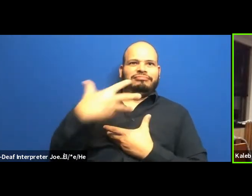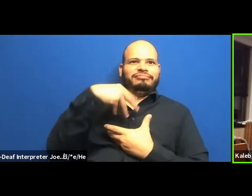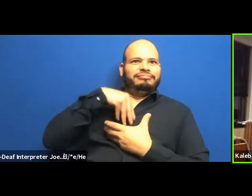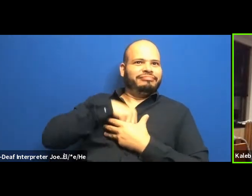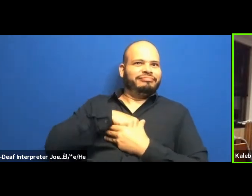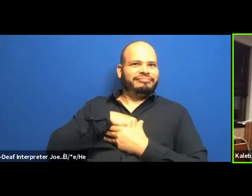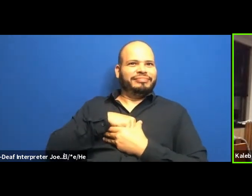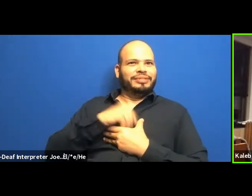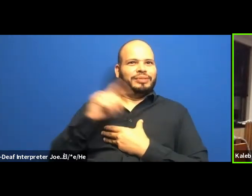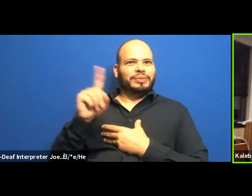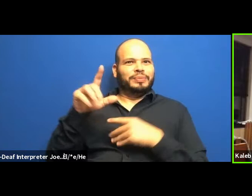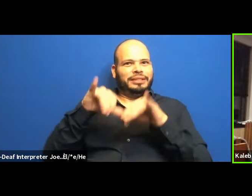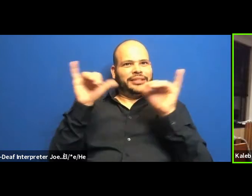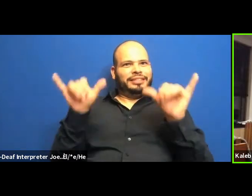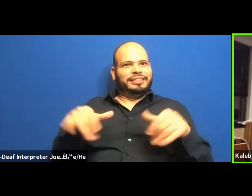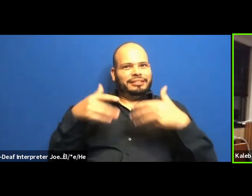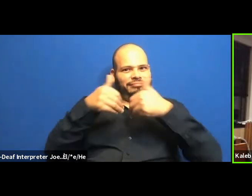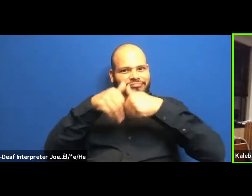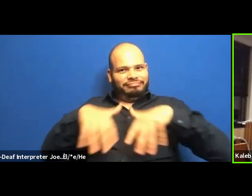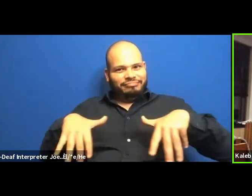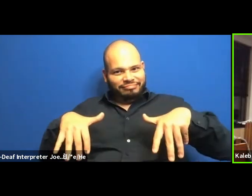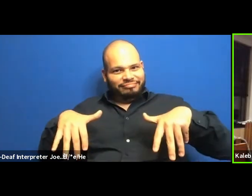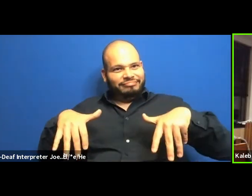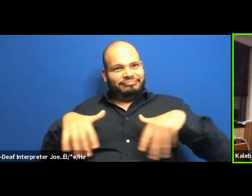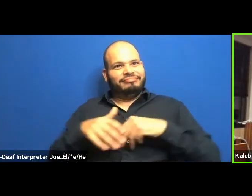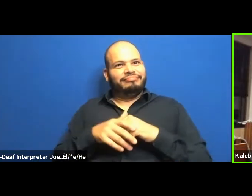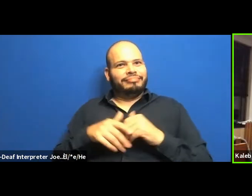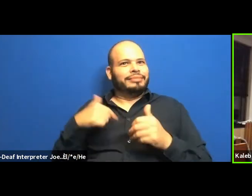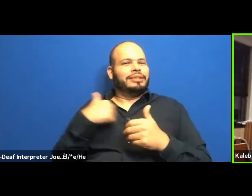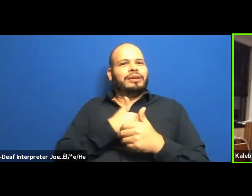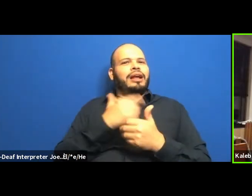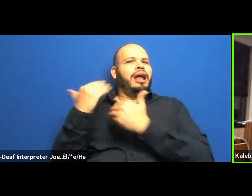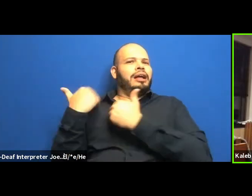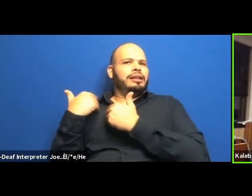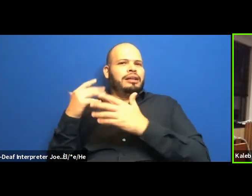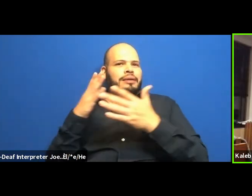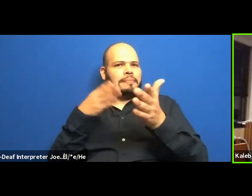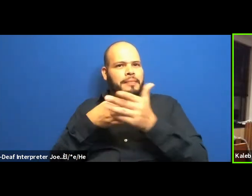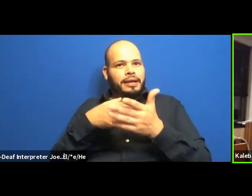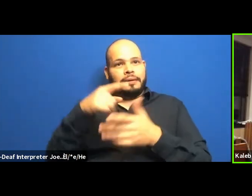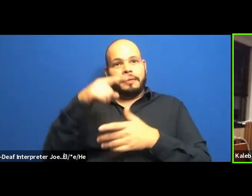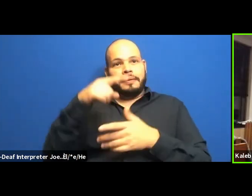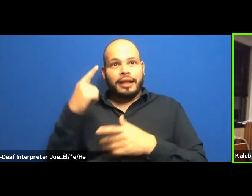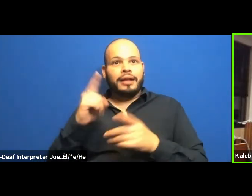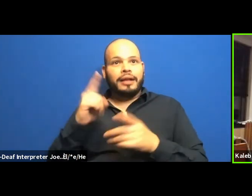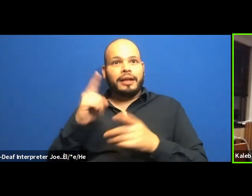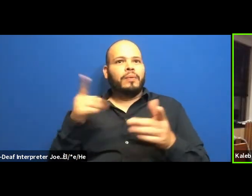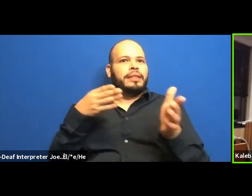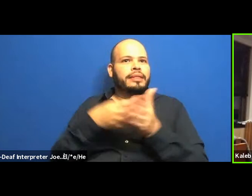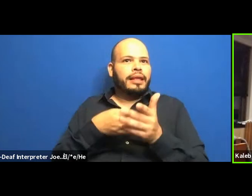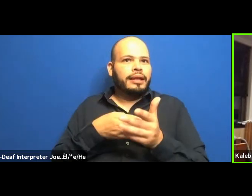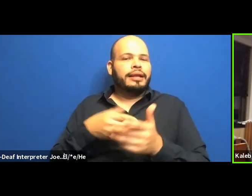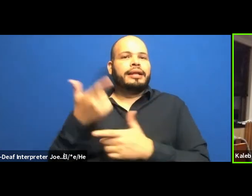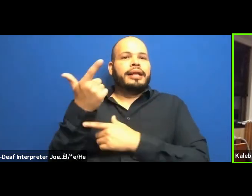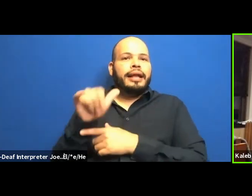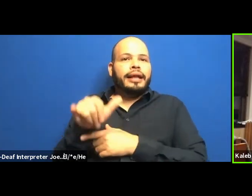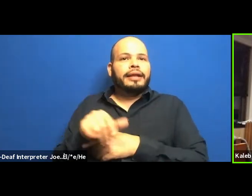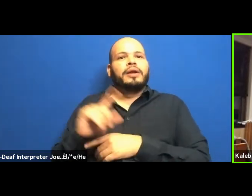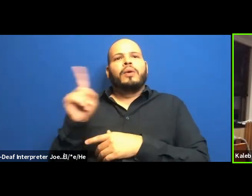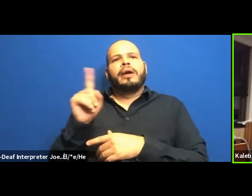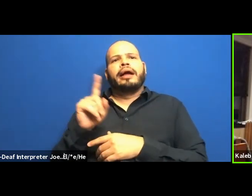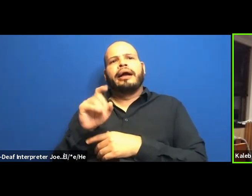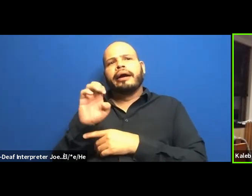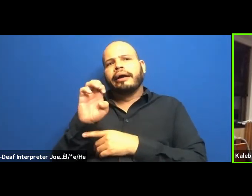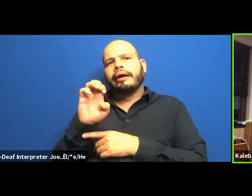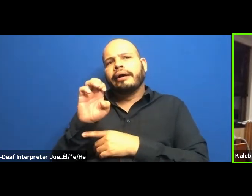within me? And that space, in that conversation, in that fight in myself, I'm